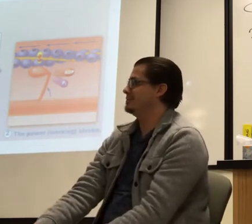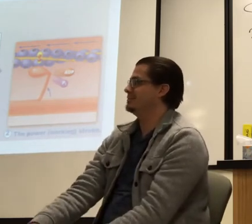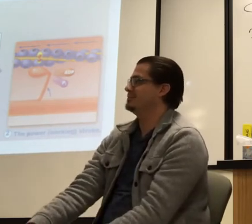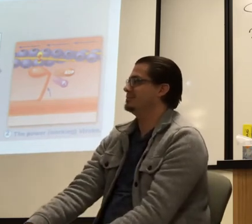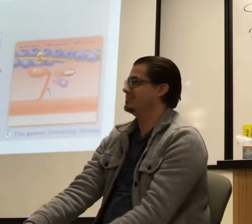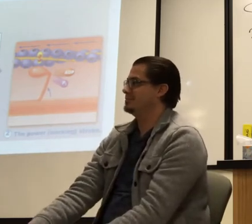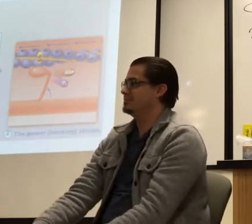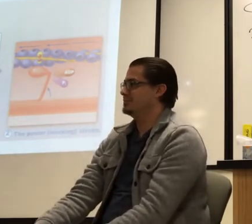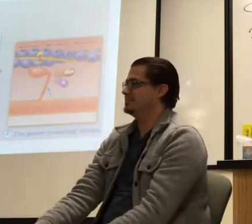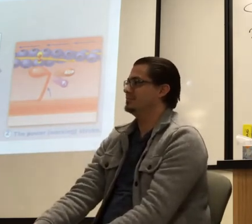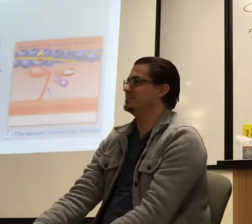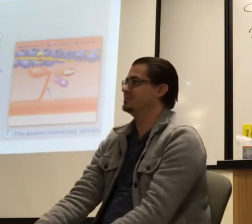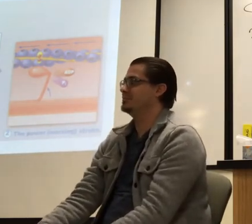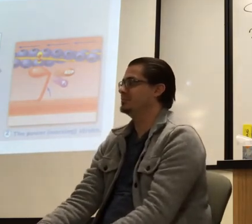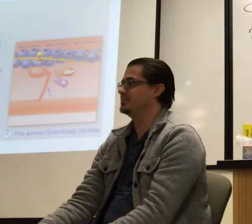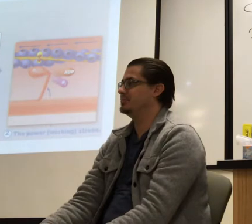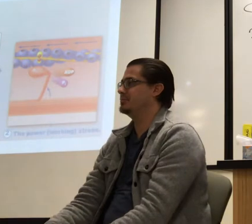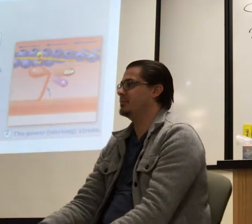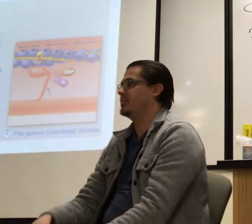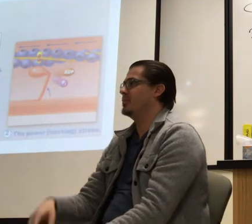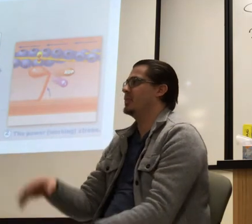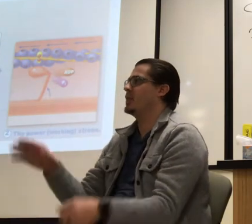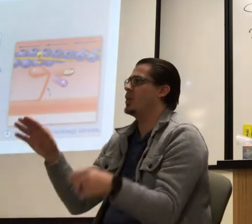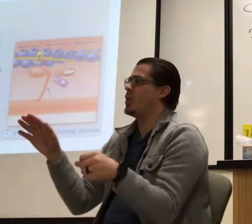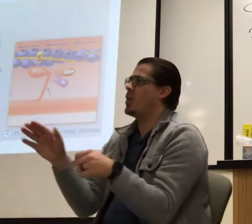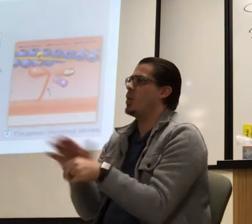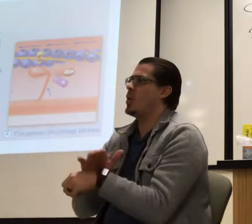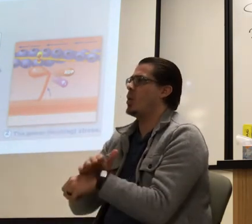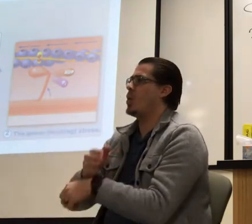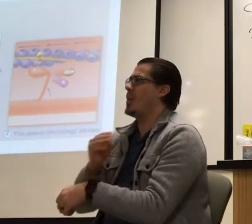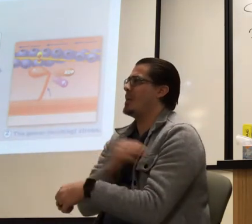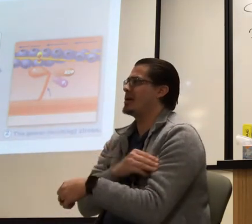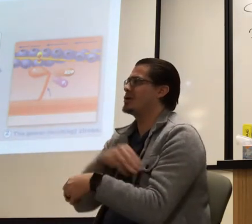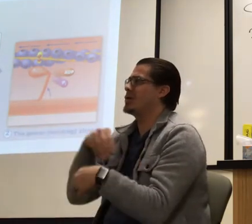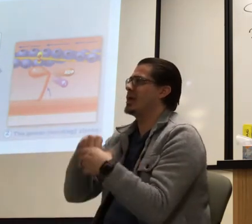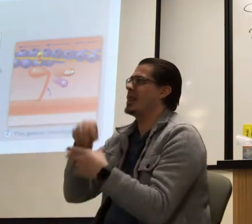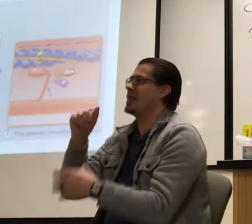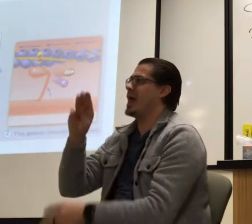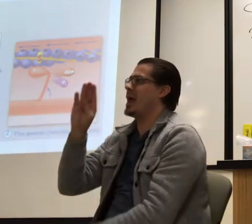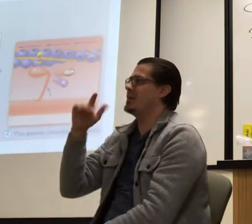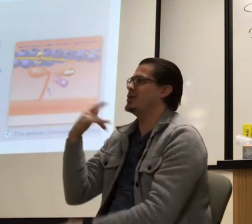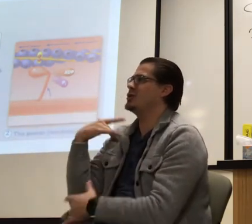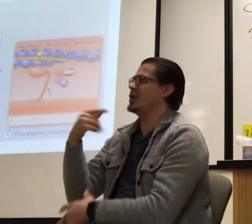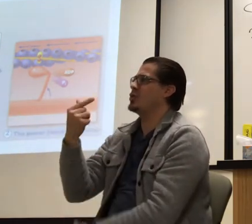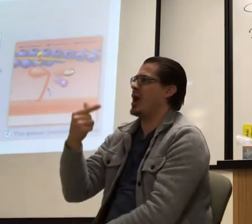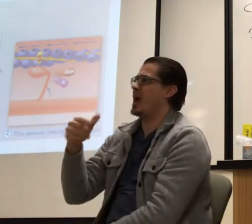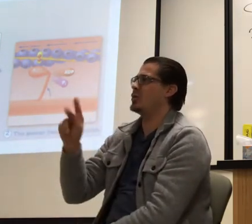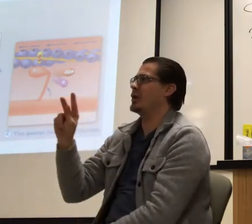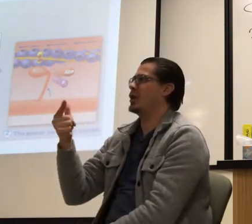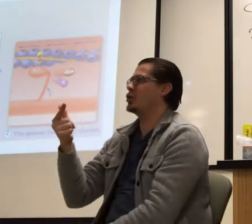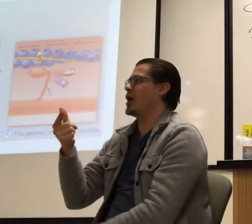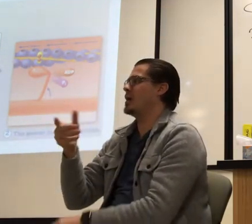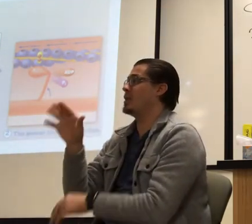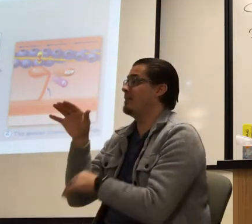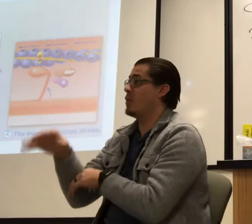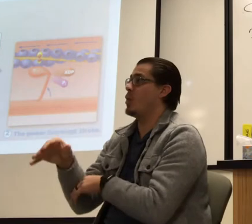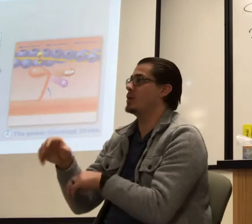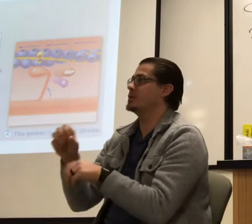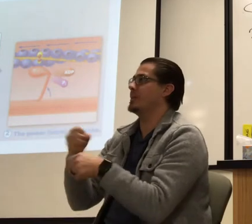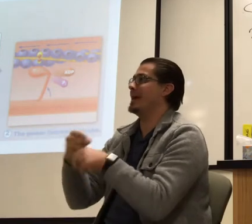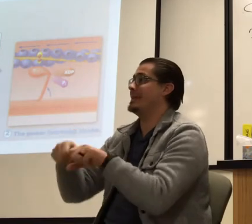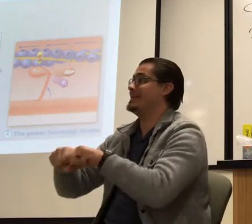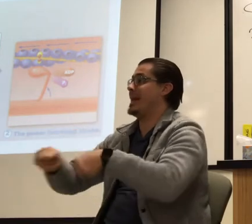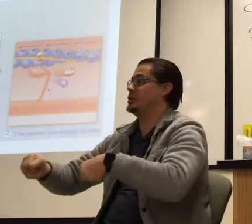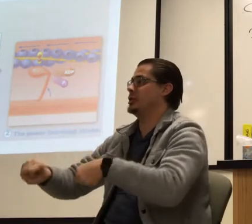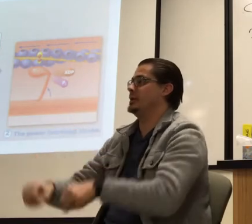When we look at whole muscle in the lab, it's usually grams or kilograms of force generating tension. So